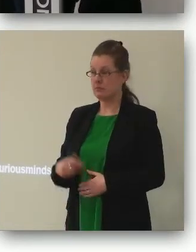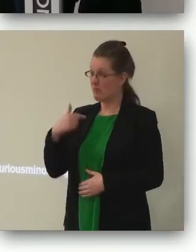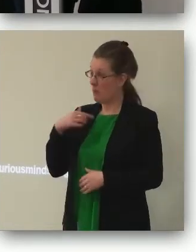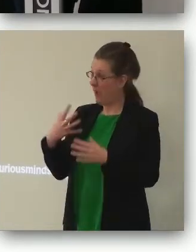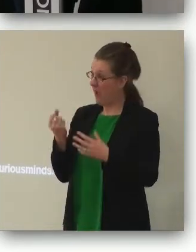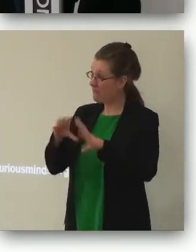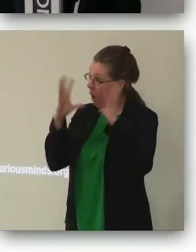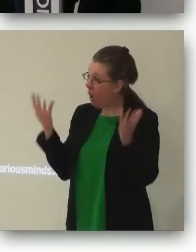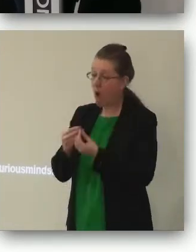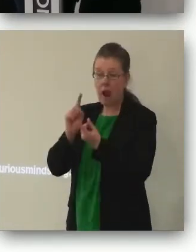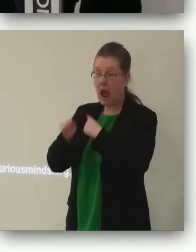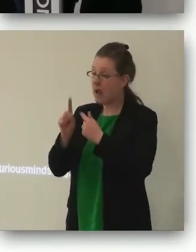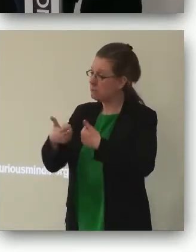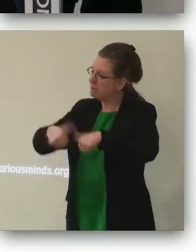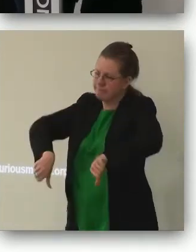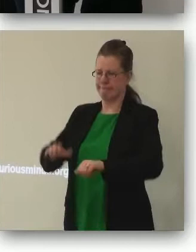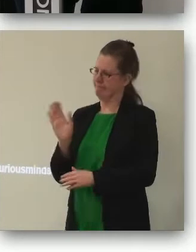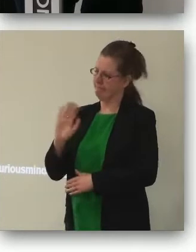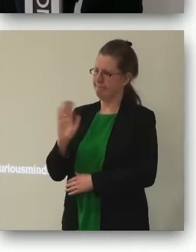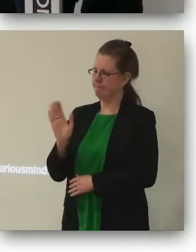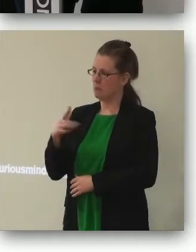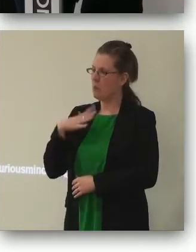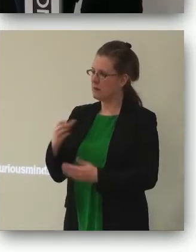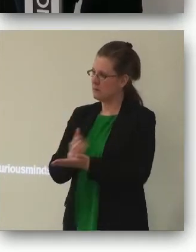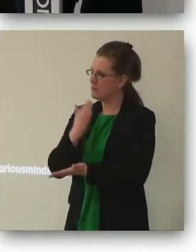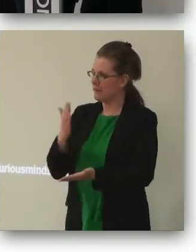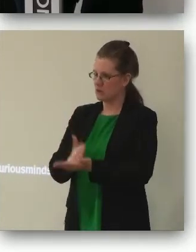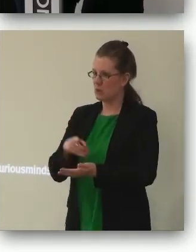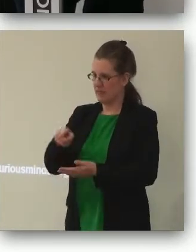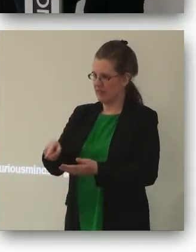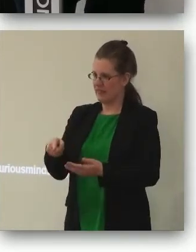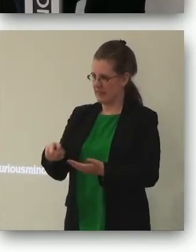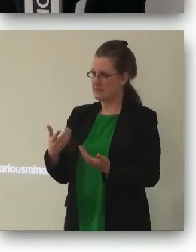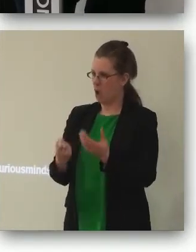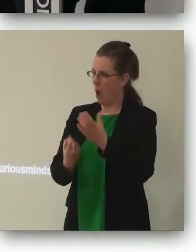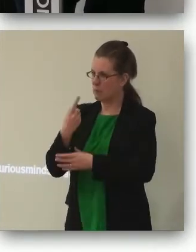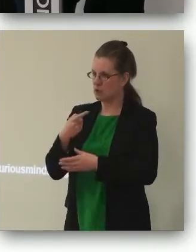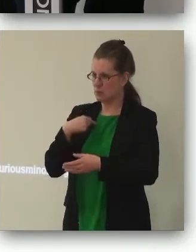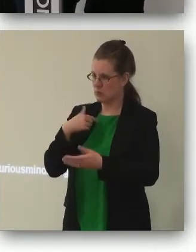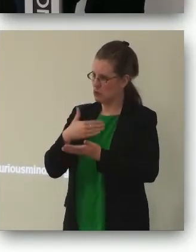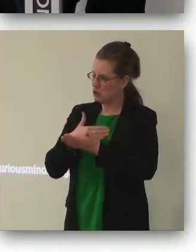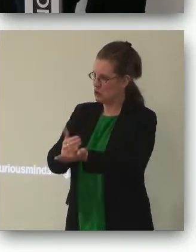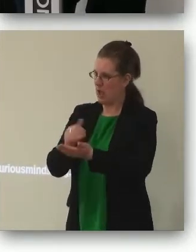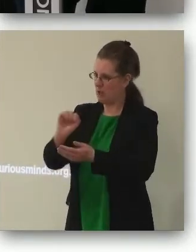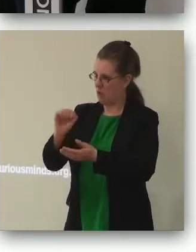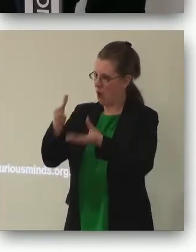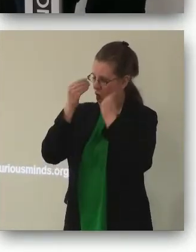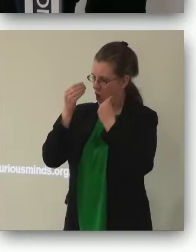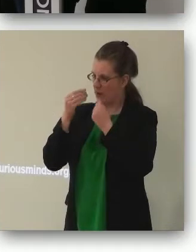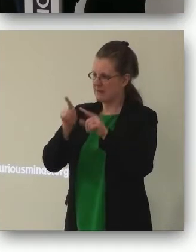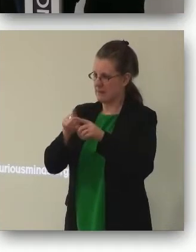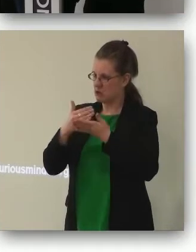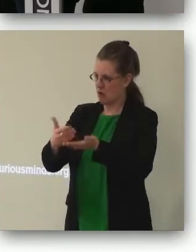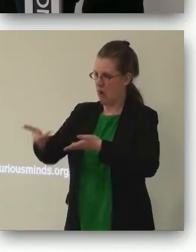the answers, and we want this session to be as equal an opportunity for you to share our learning as it is for us to share